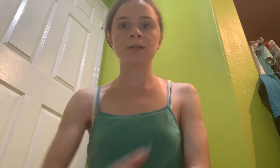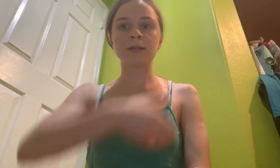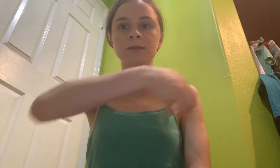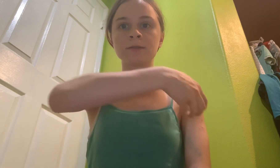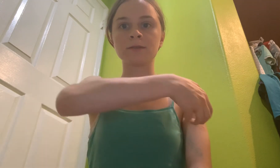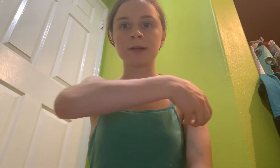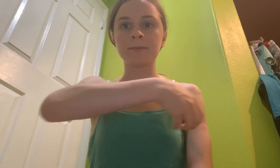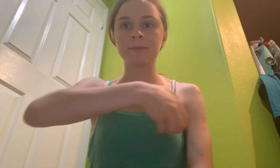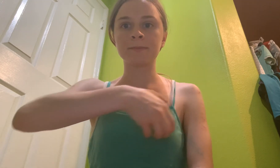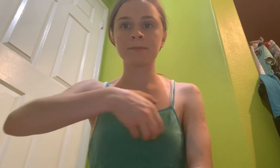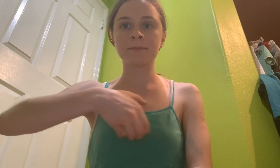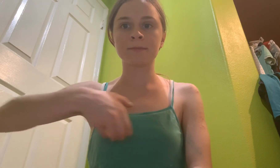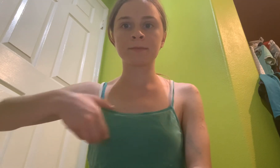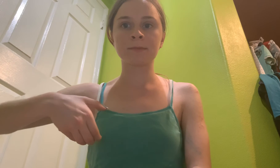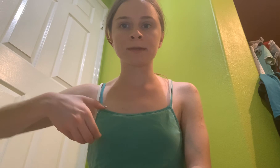Horizontal stripe.